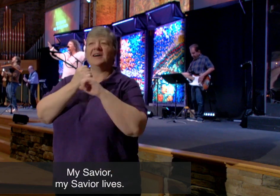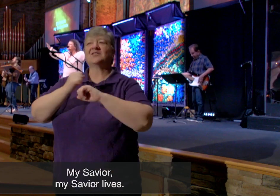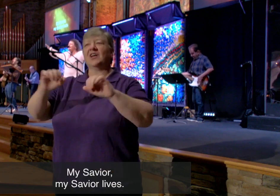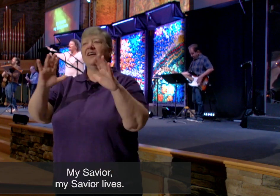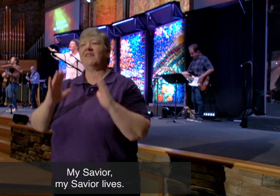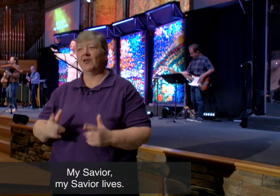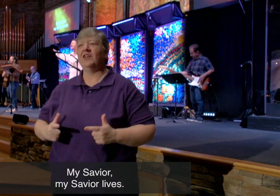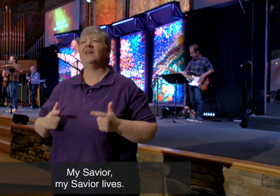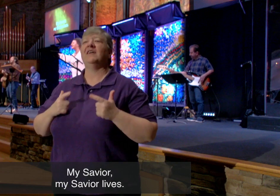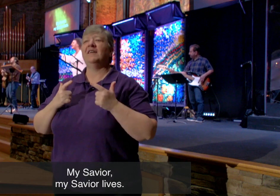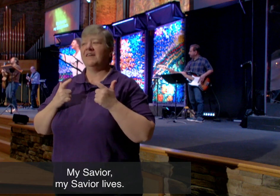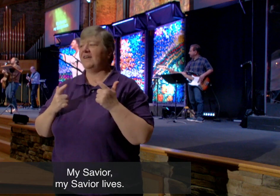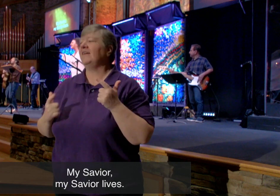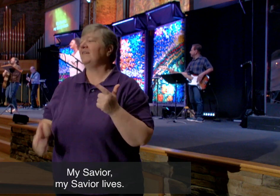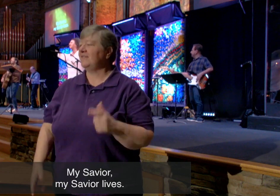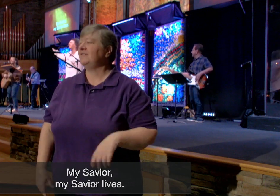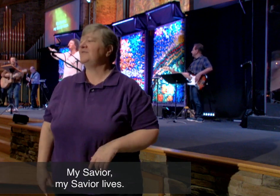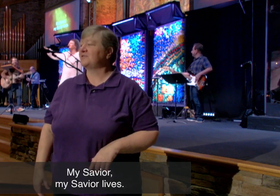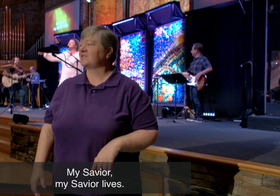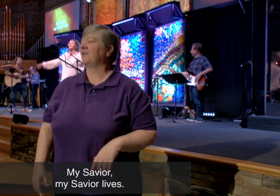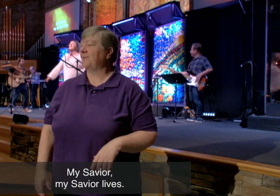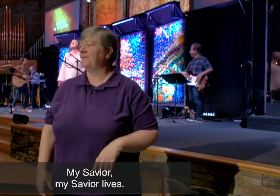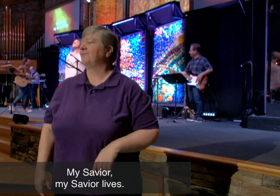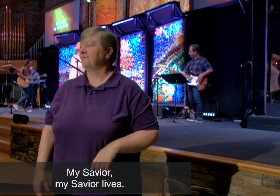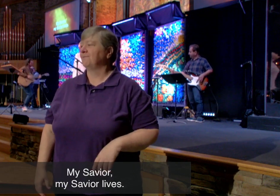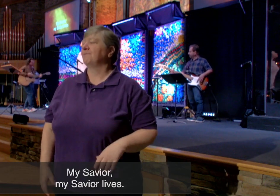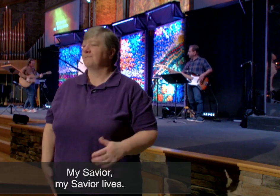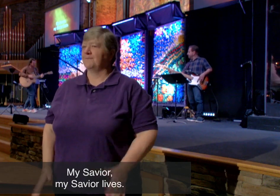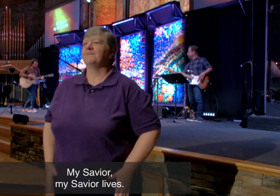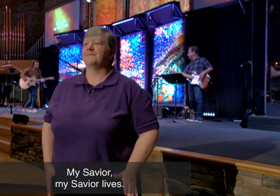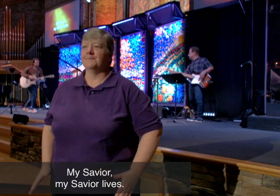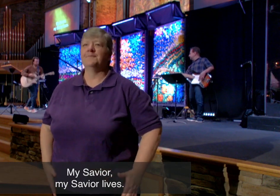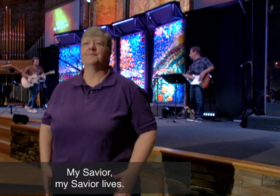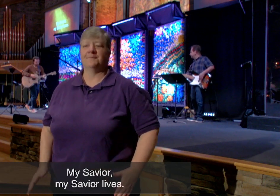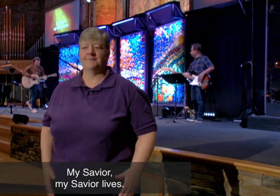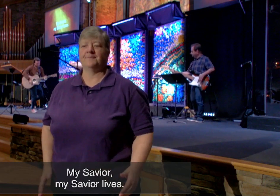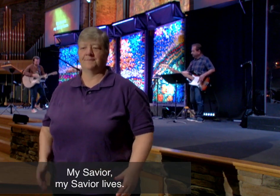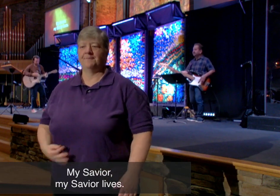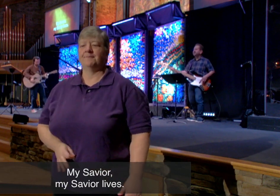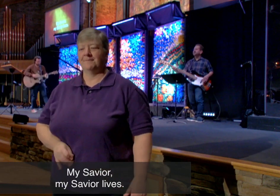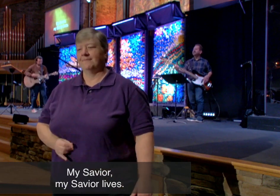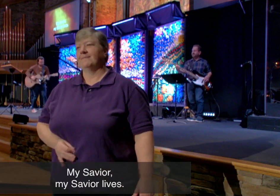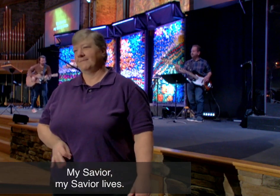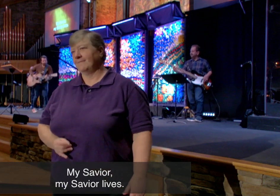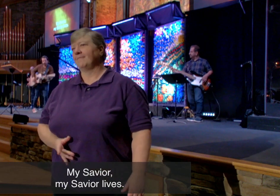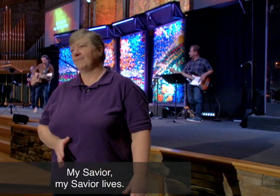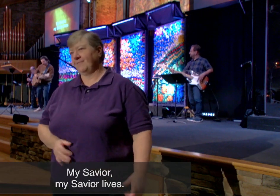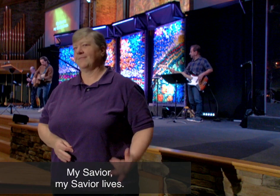Thank you.